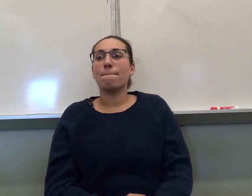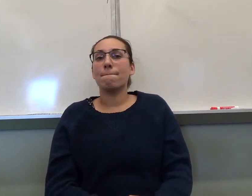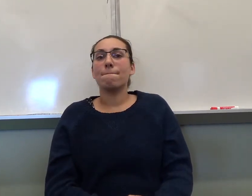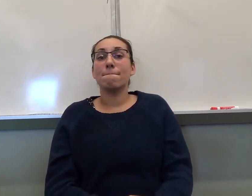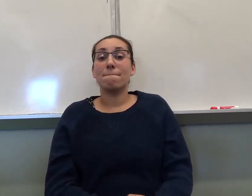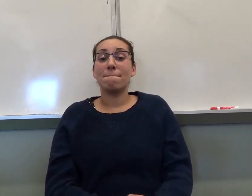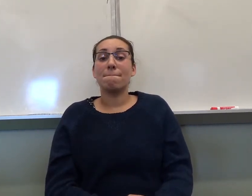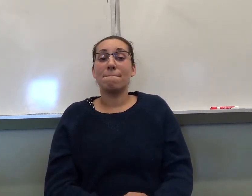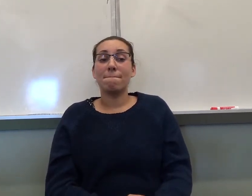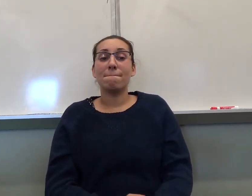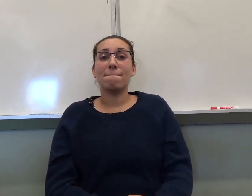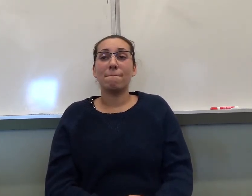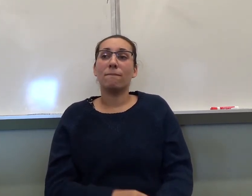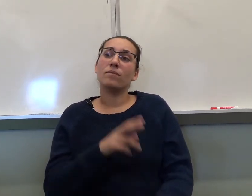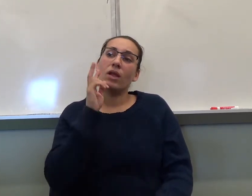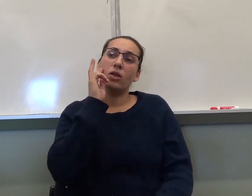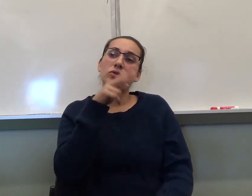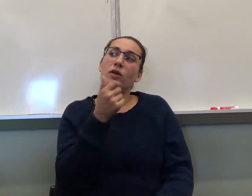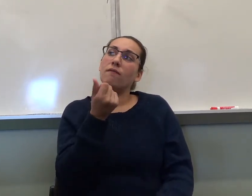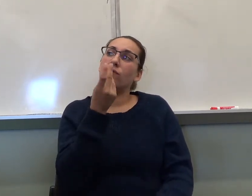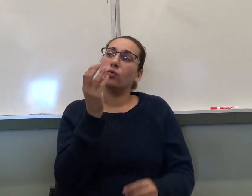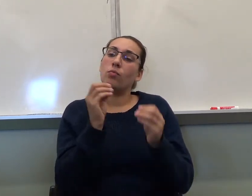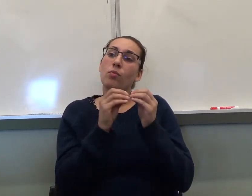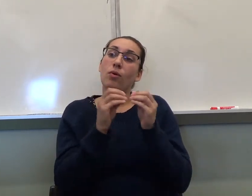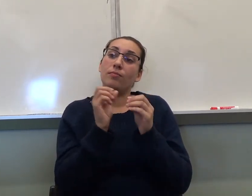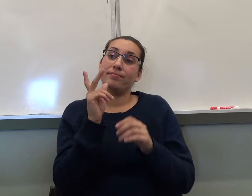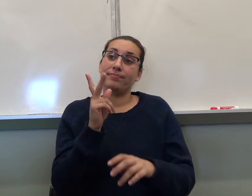All right, let's look at a couple more problems here.